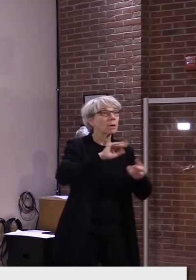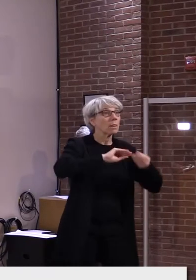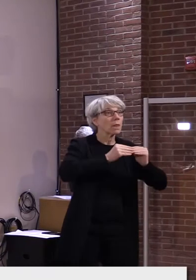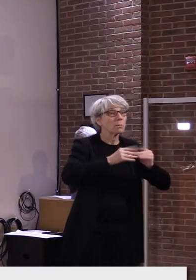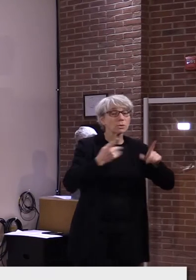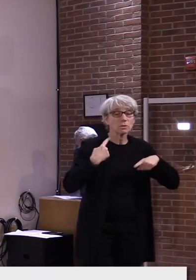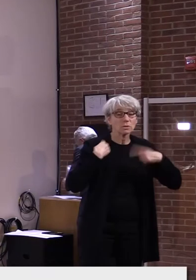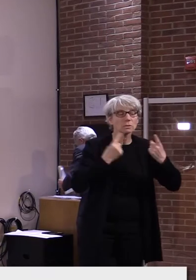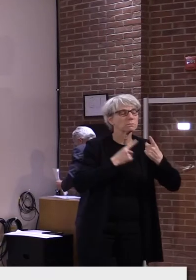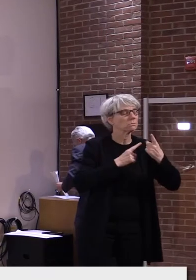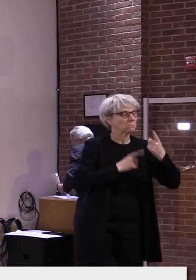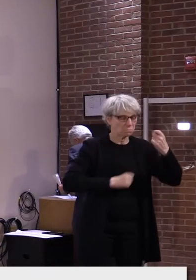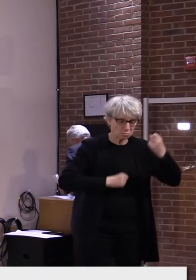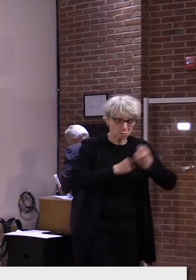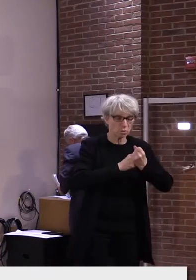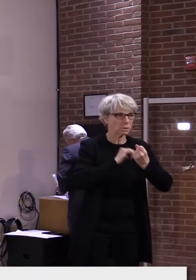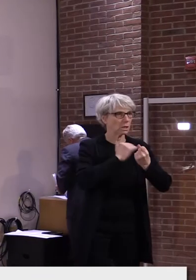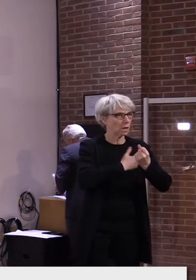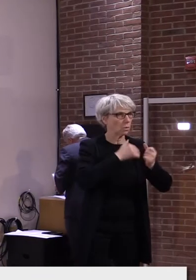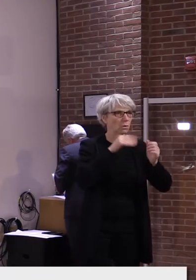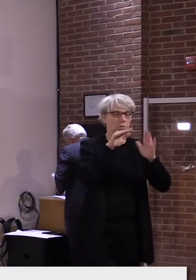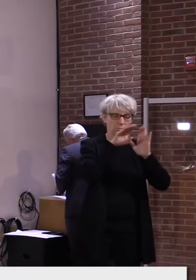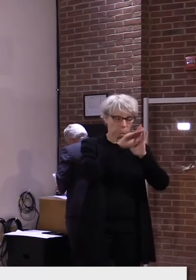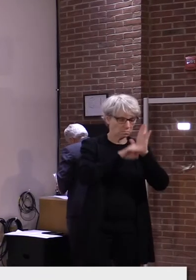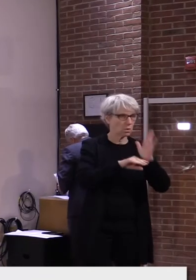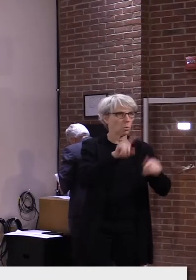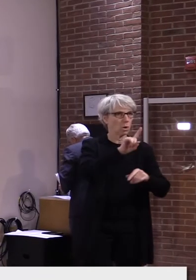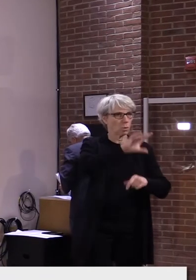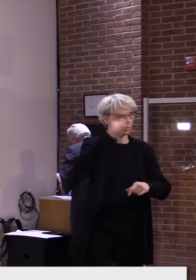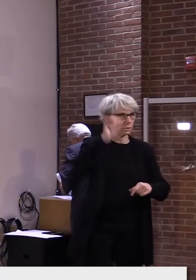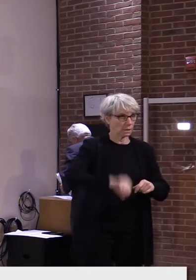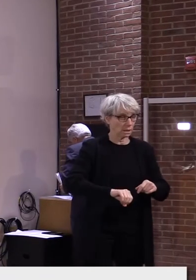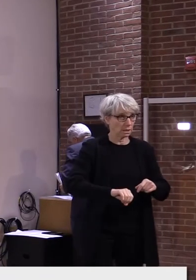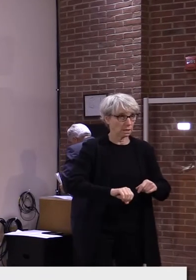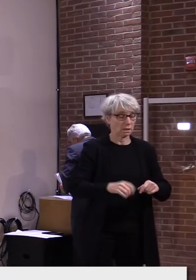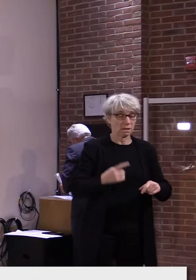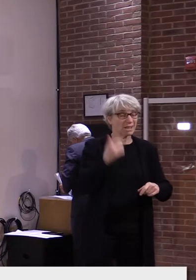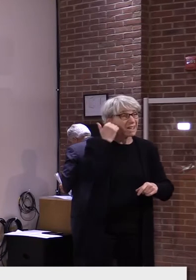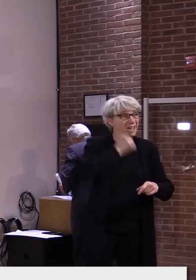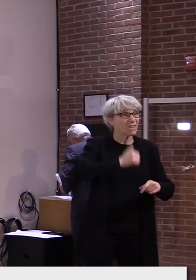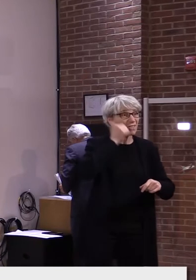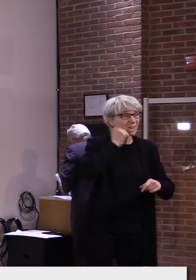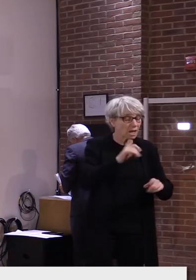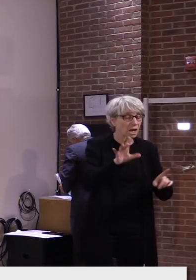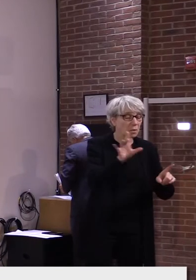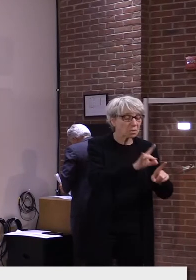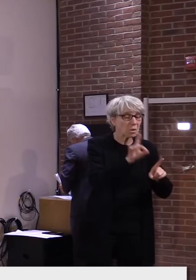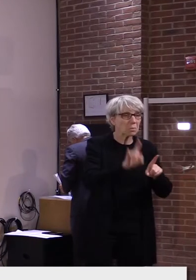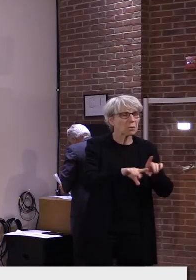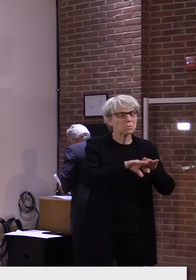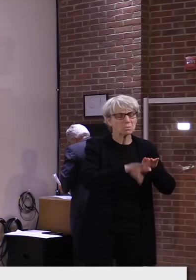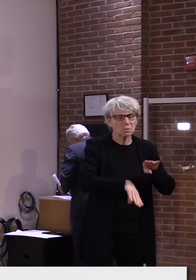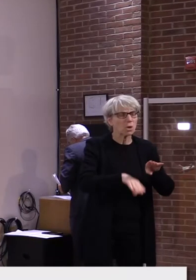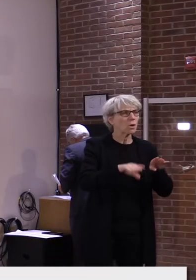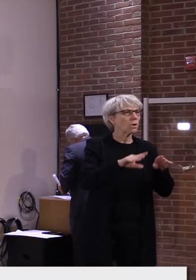our policies. Case numbers have recently been ranging from the single digits to low 20s.